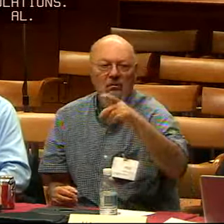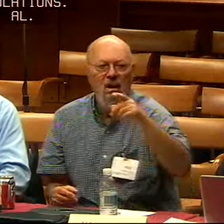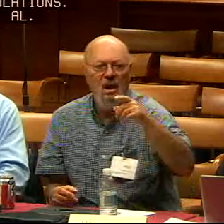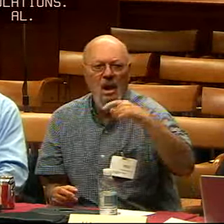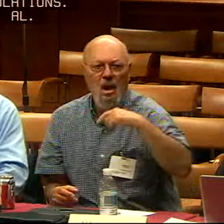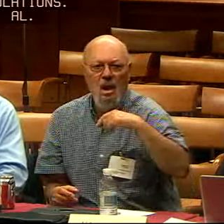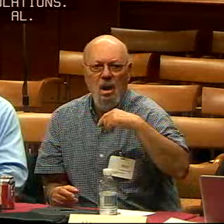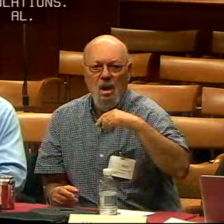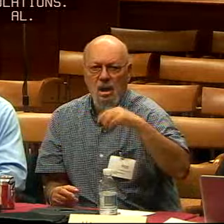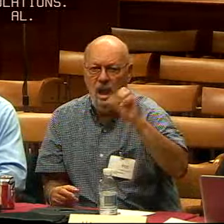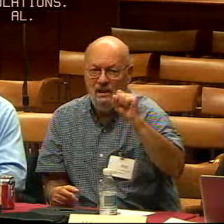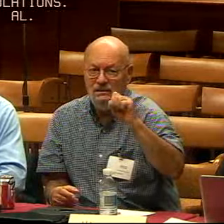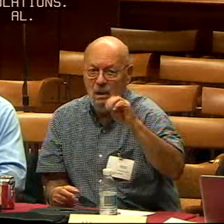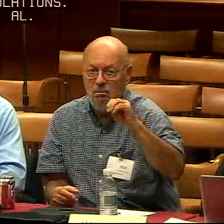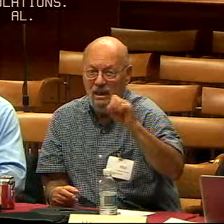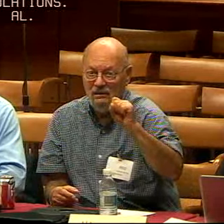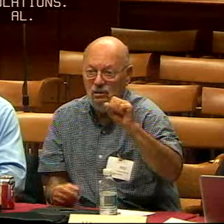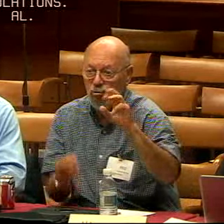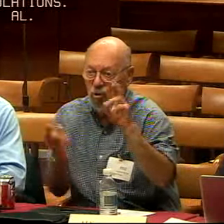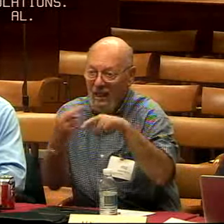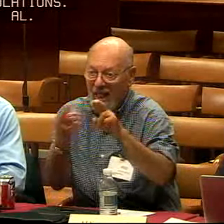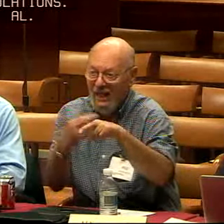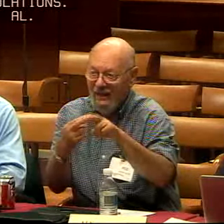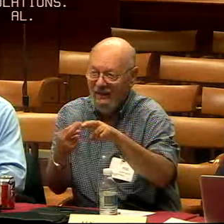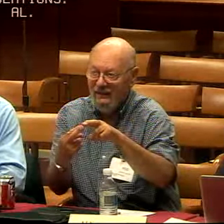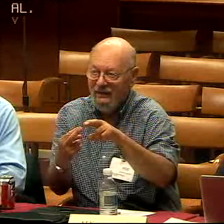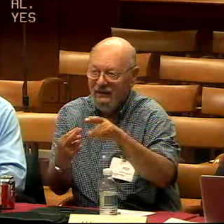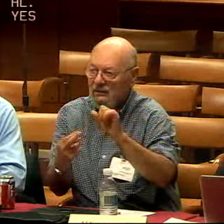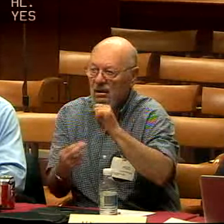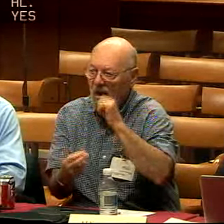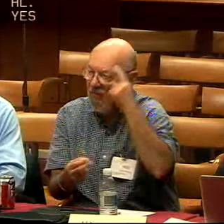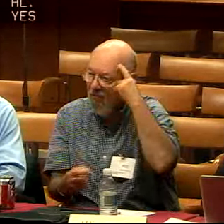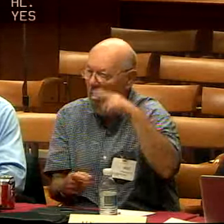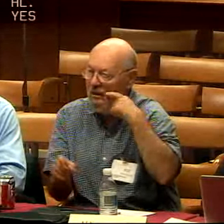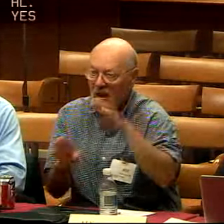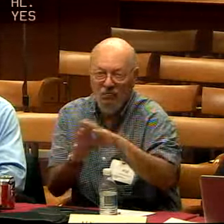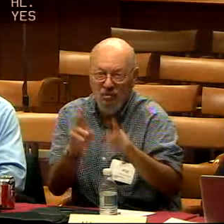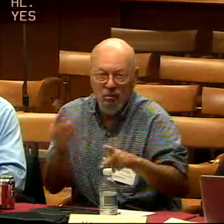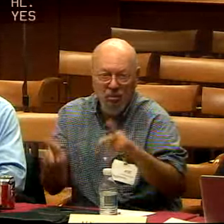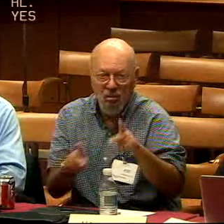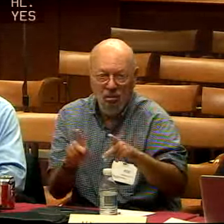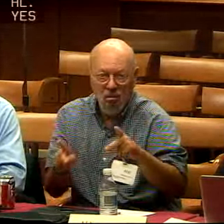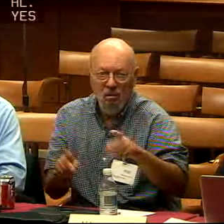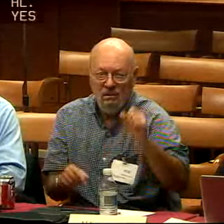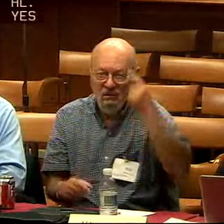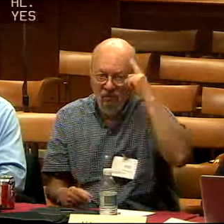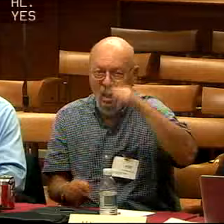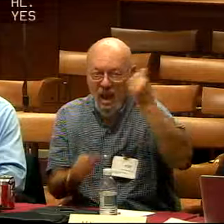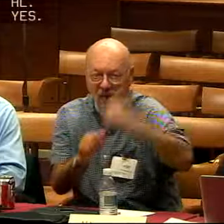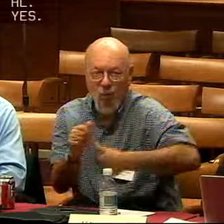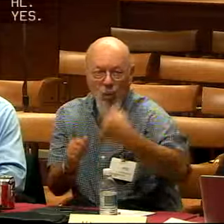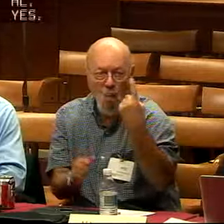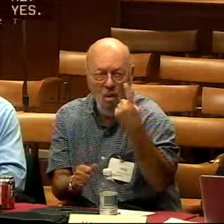Yes, this is Al. I just wanted to make it clear, SMS relay is not for deaf people. It's for